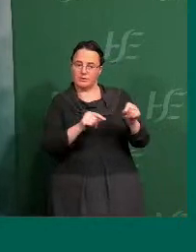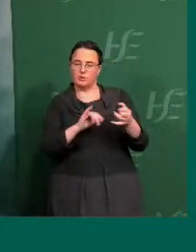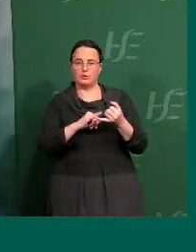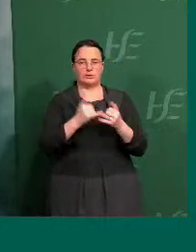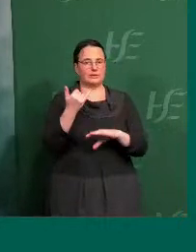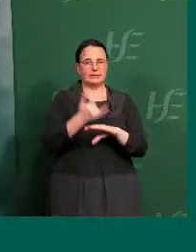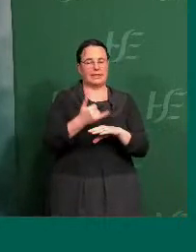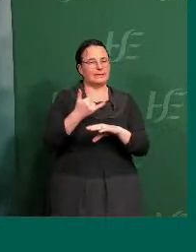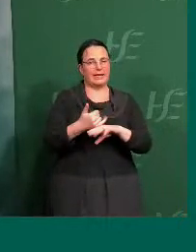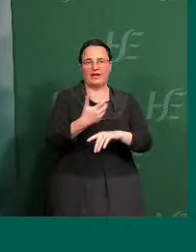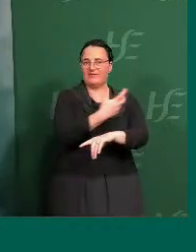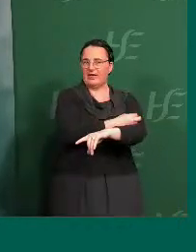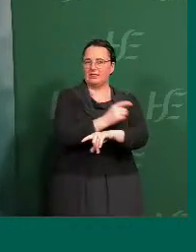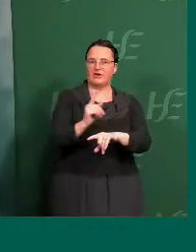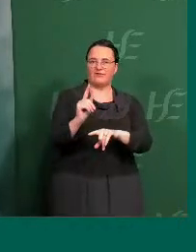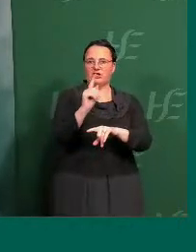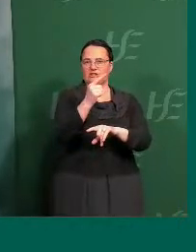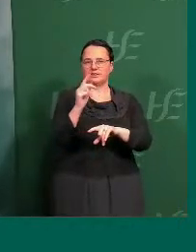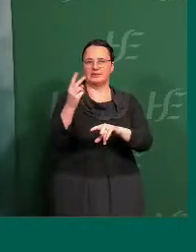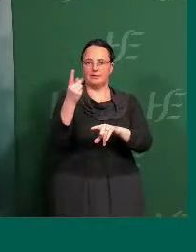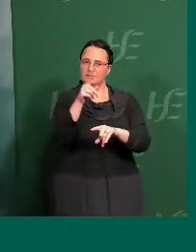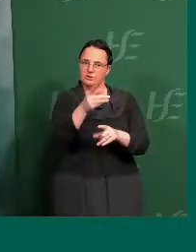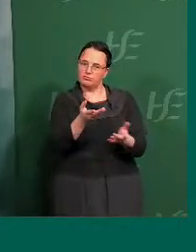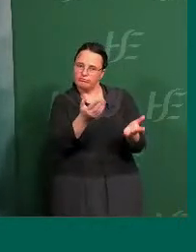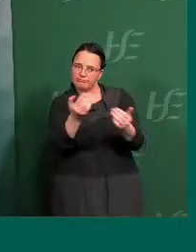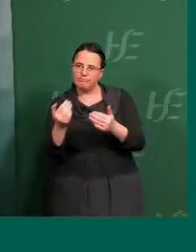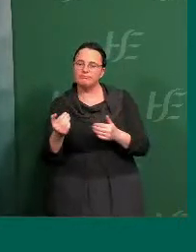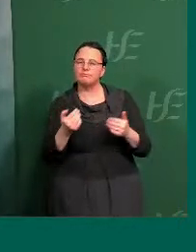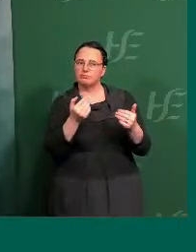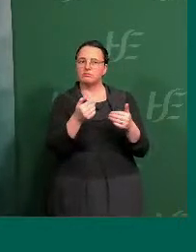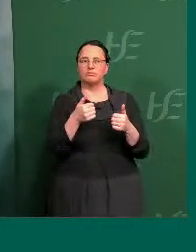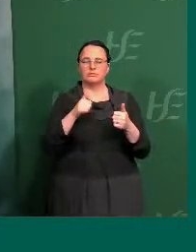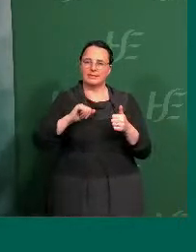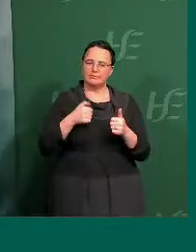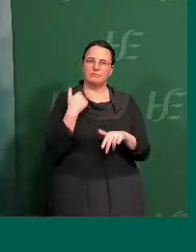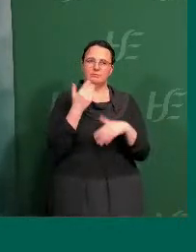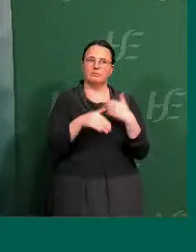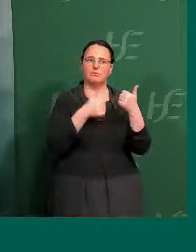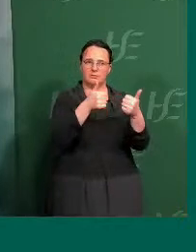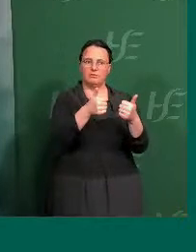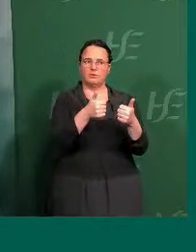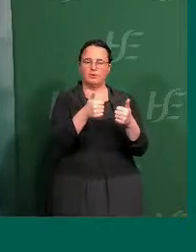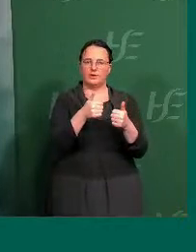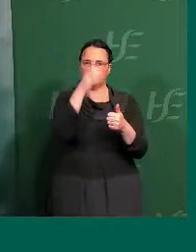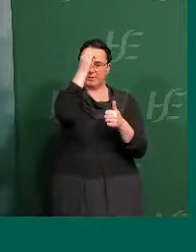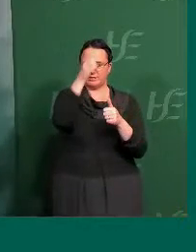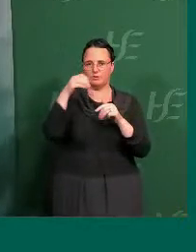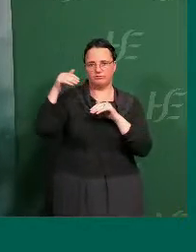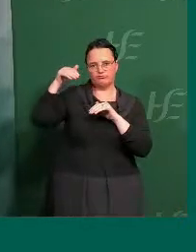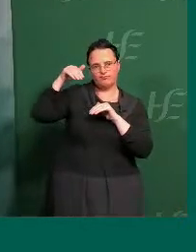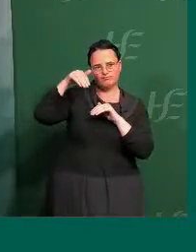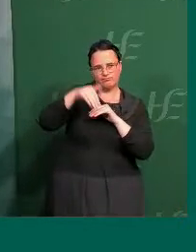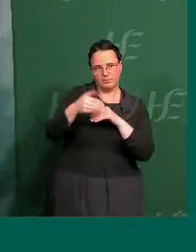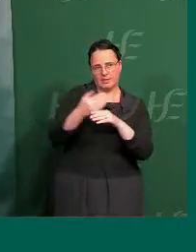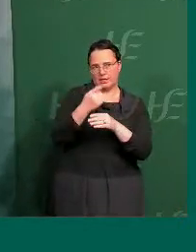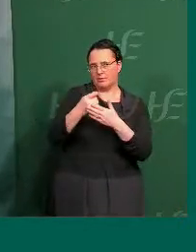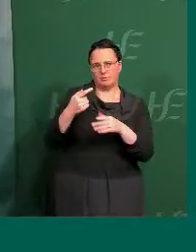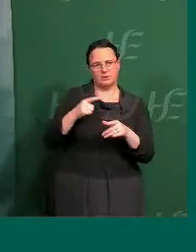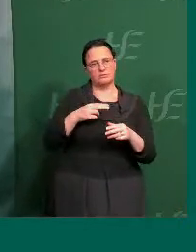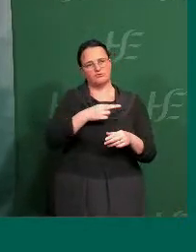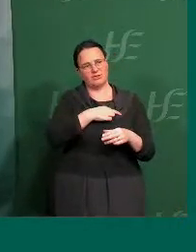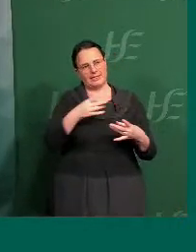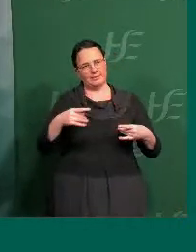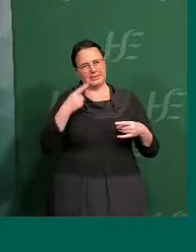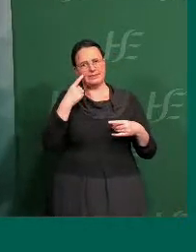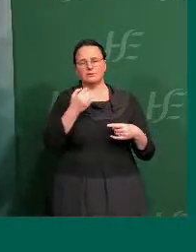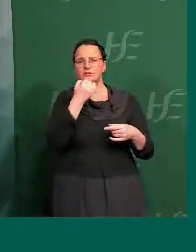who aren't vaccinated with their primary dose. So I think that's really important. We anticipated this would have fallen off well before this. We're really happy to see